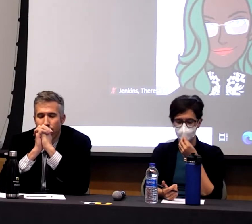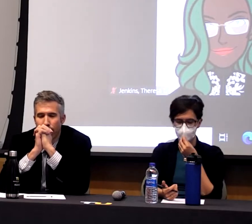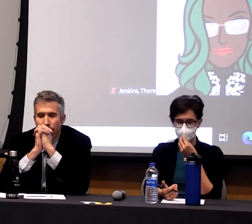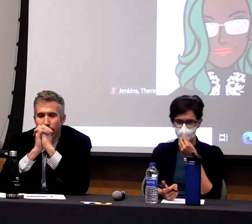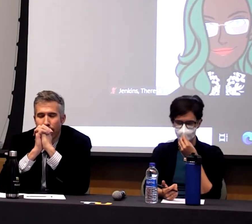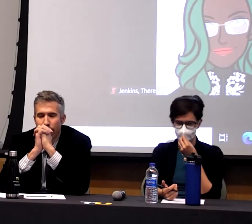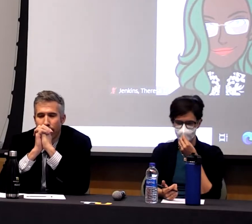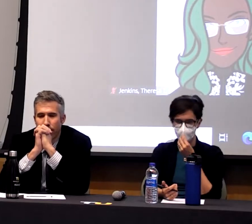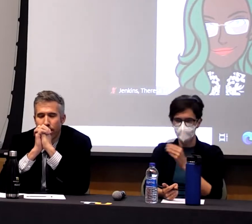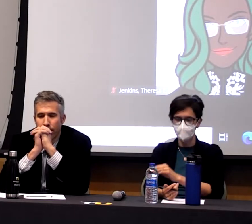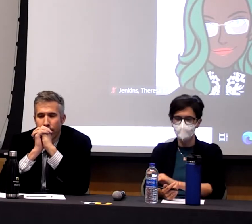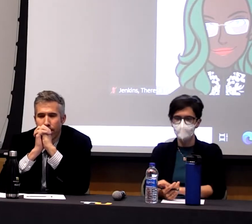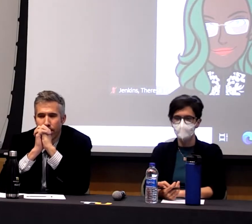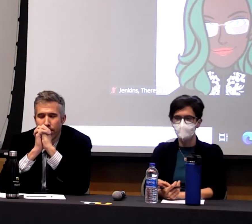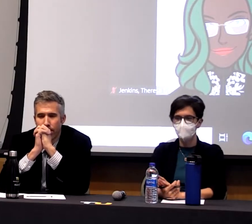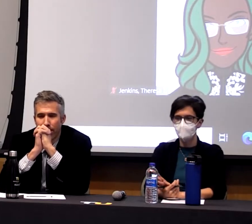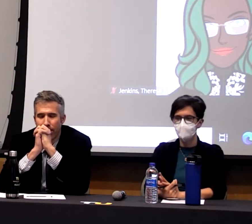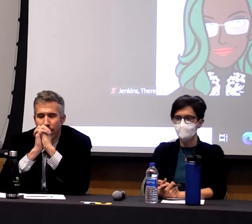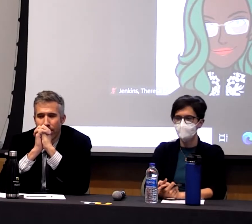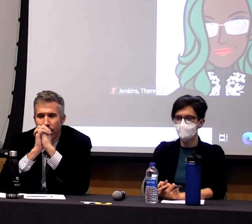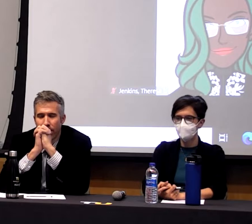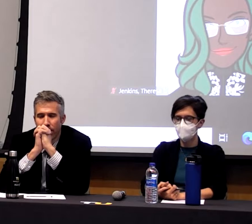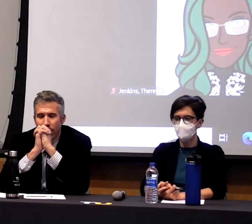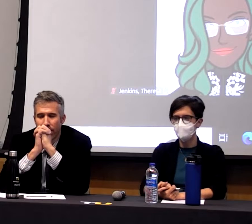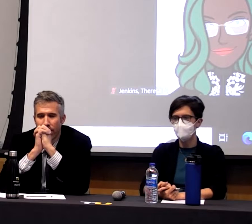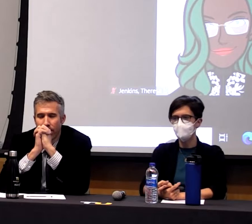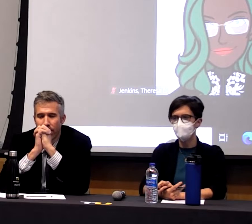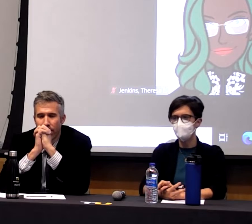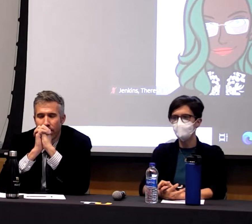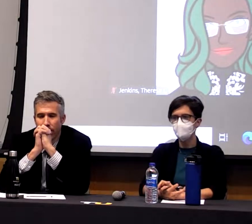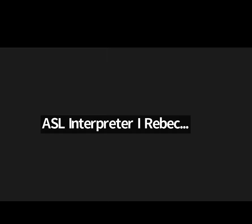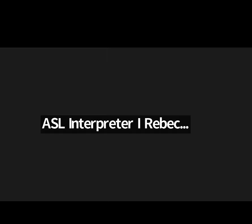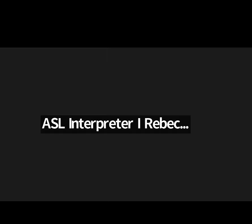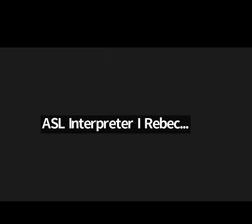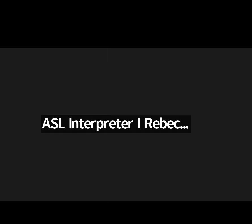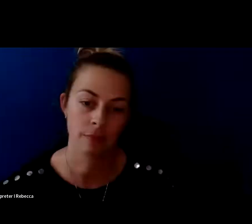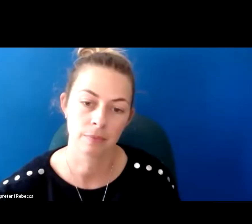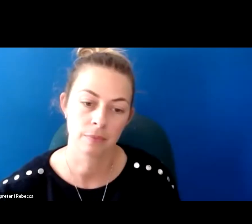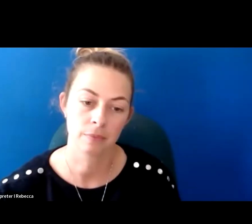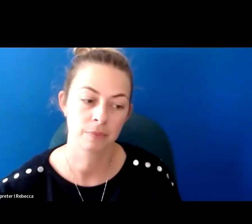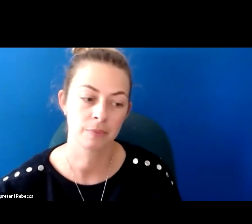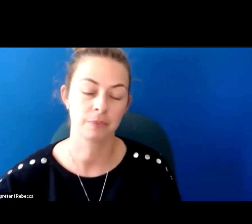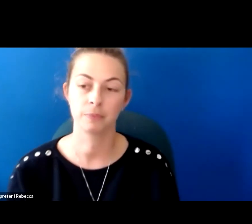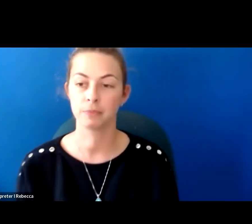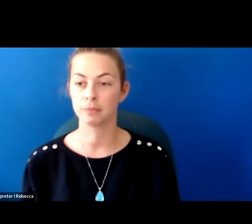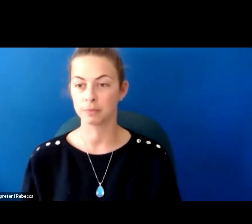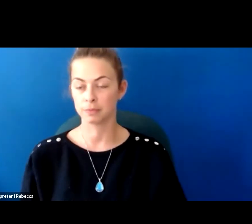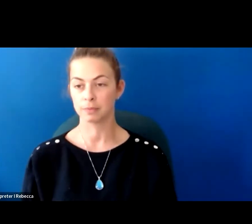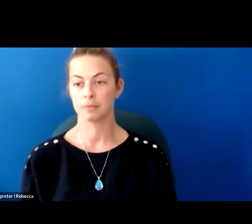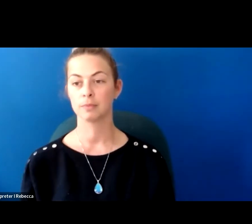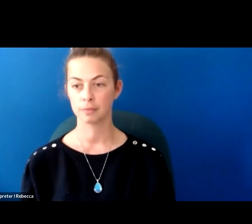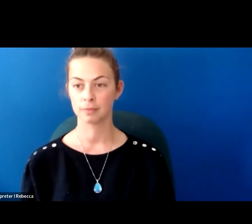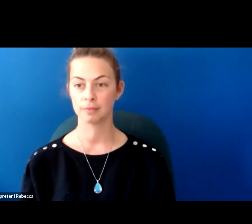21st century democracy, what makes a 21st century society democratic? How